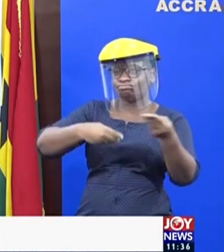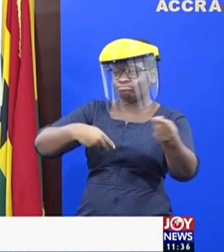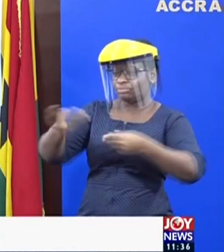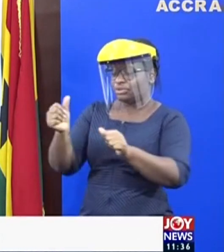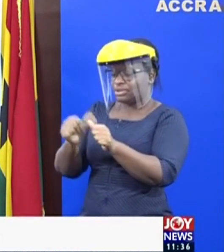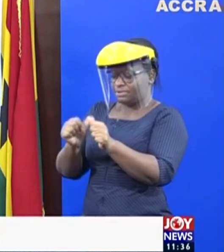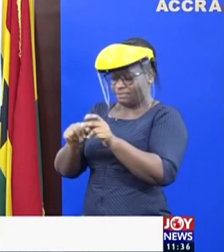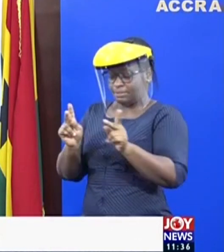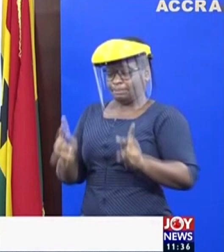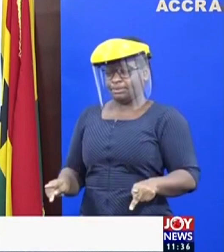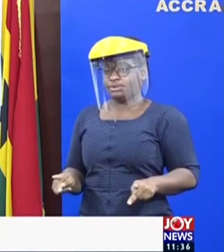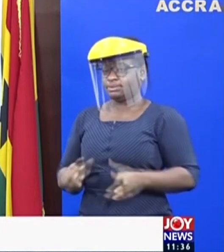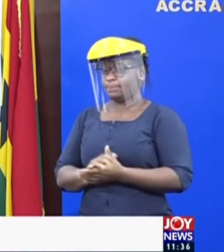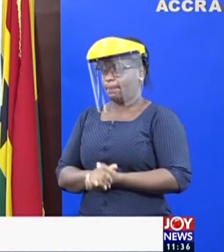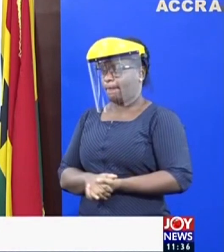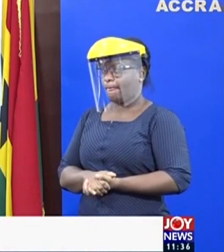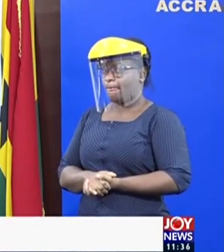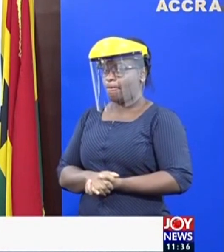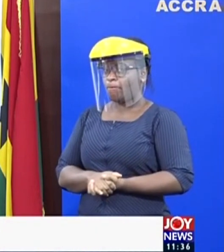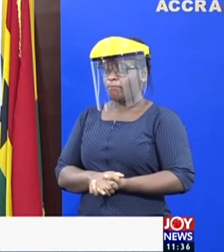with everybody.